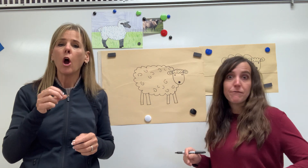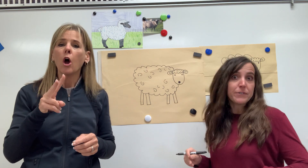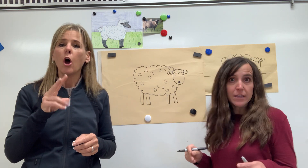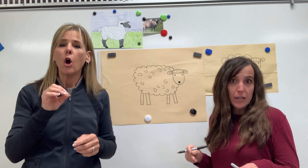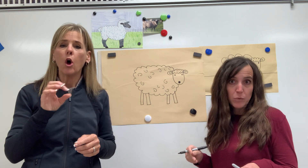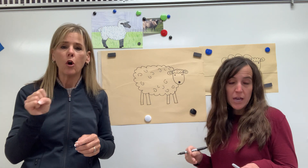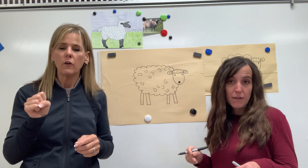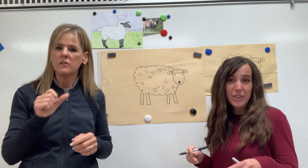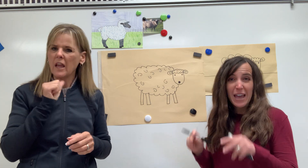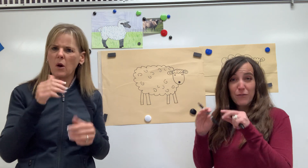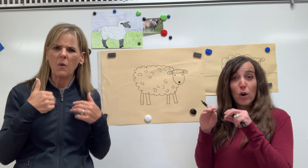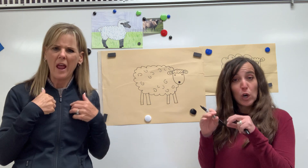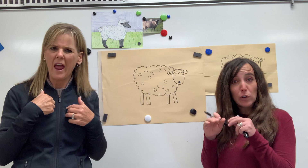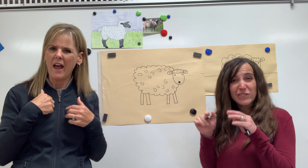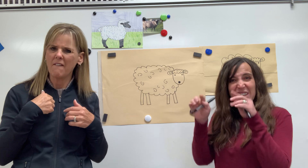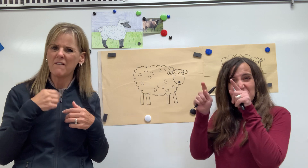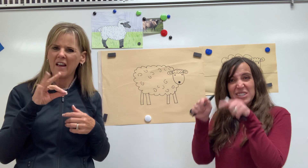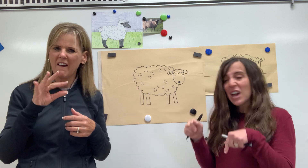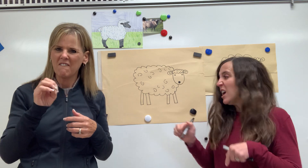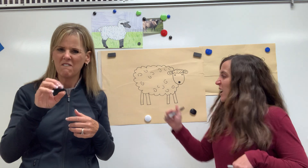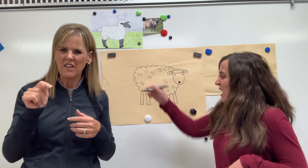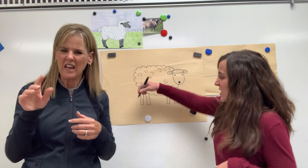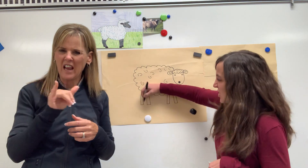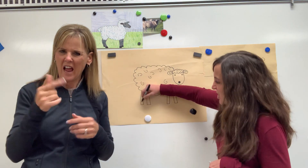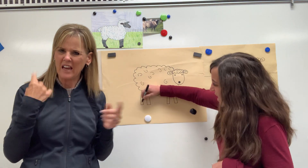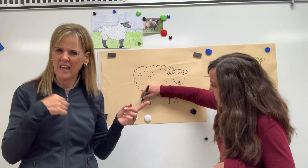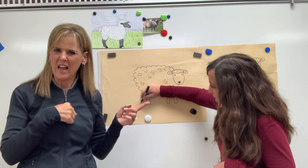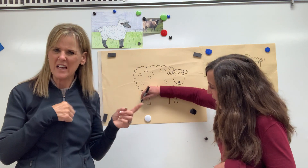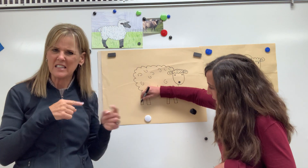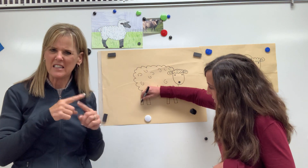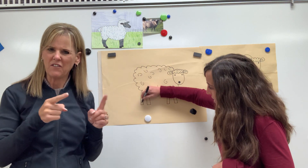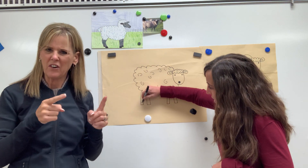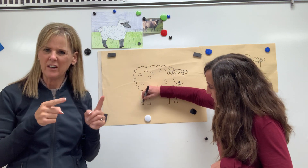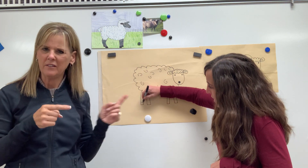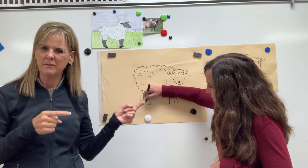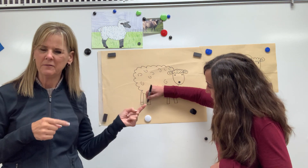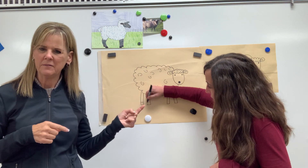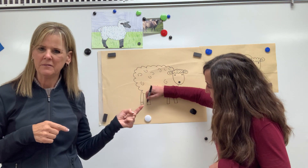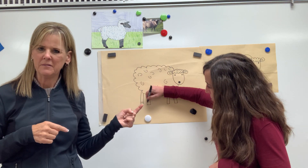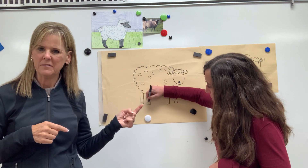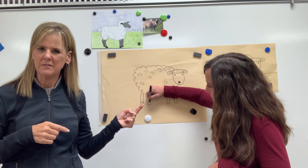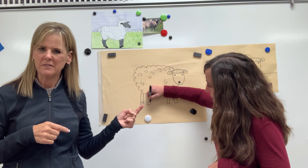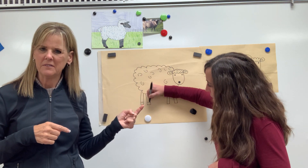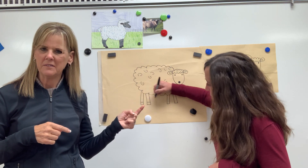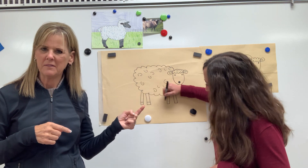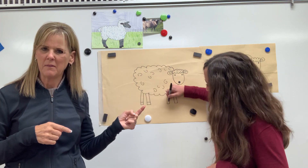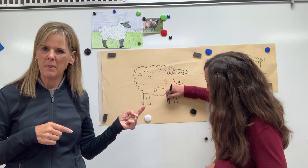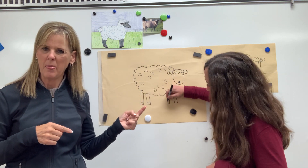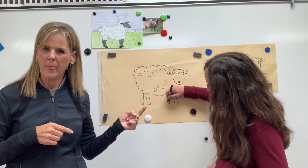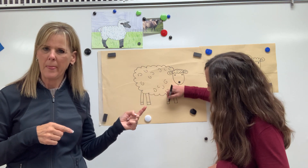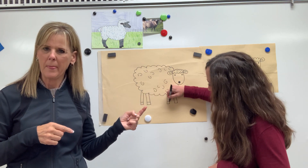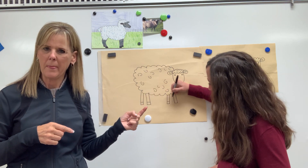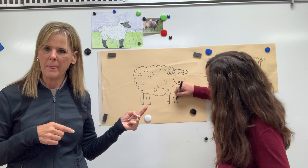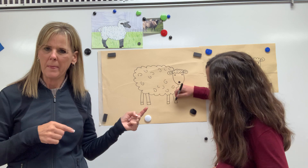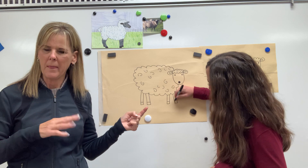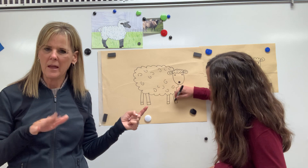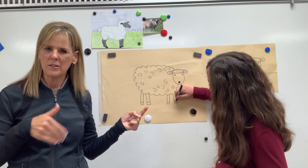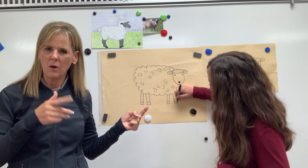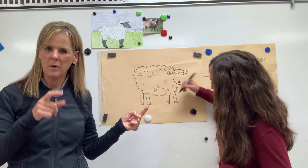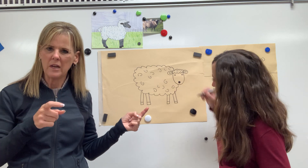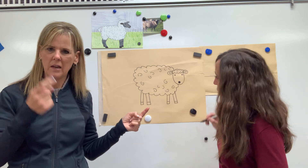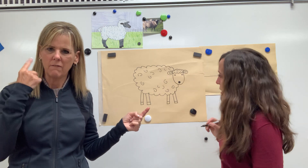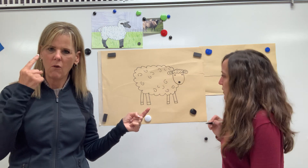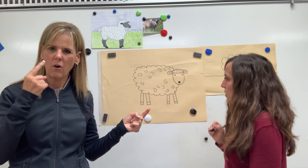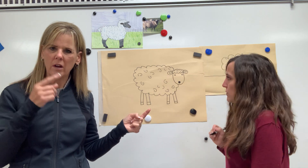They don't have feet like we have. They have hooves. There's just kind of a line a little bit above, and that's all we need for